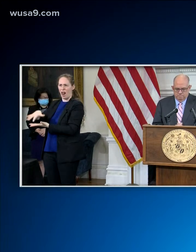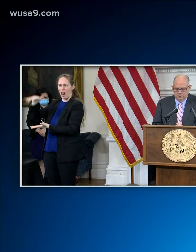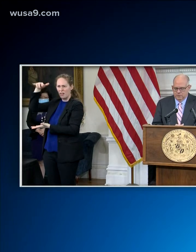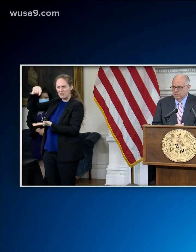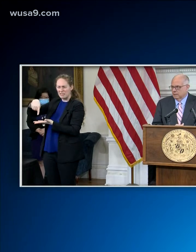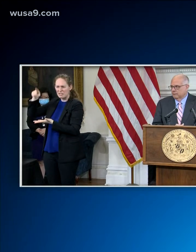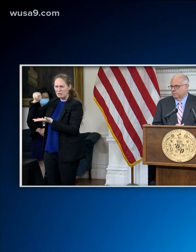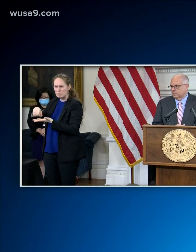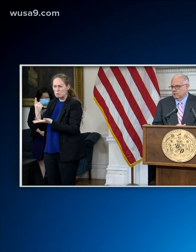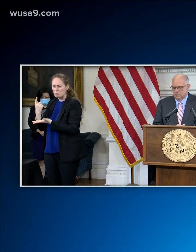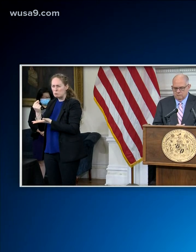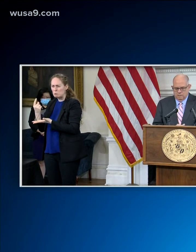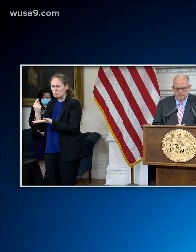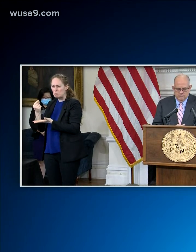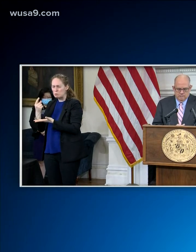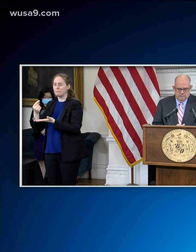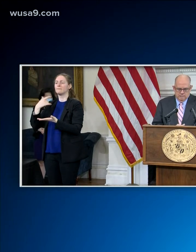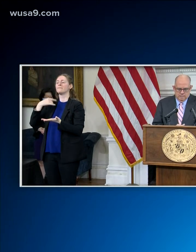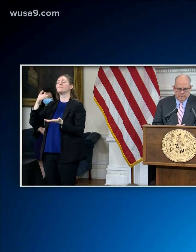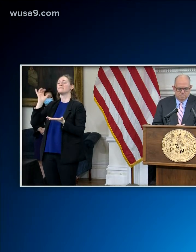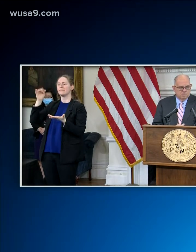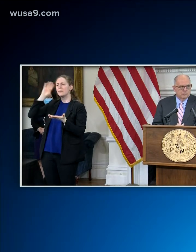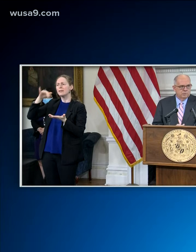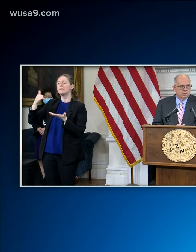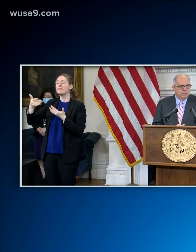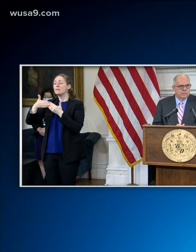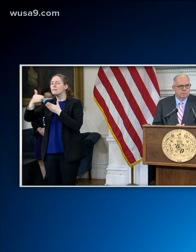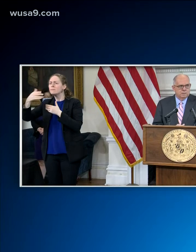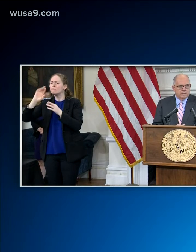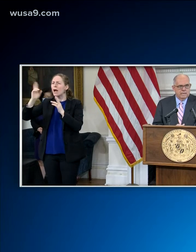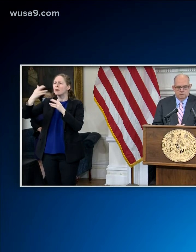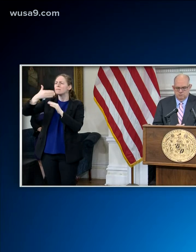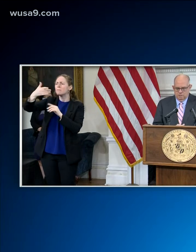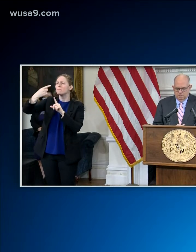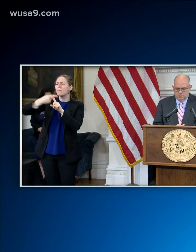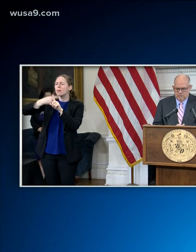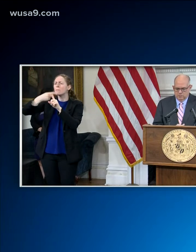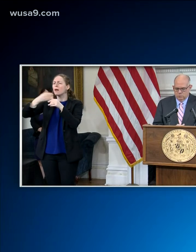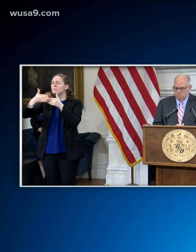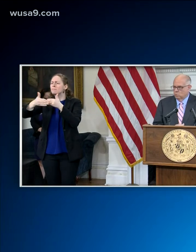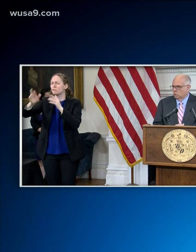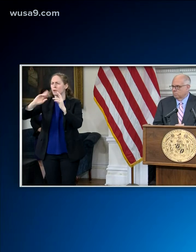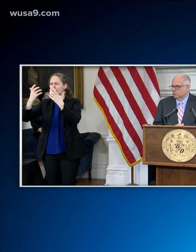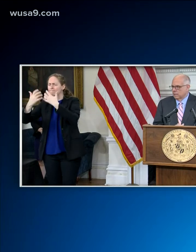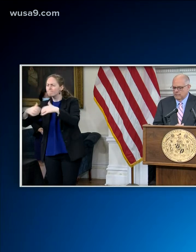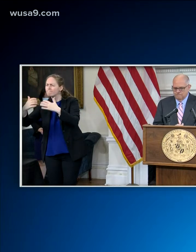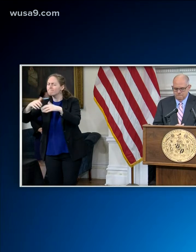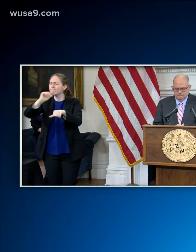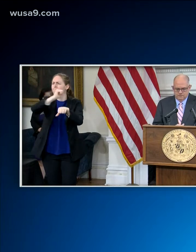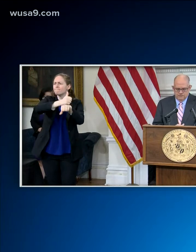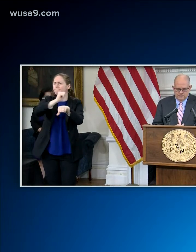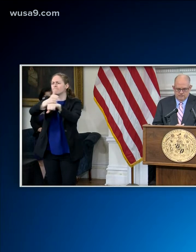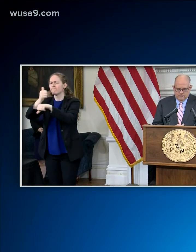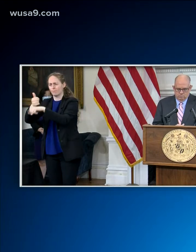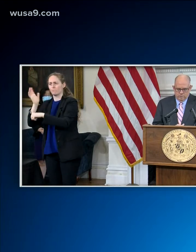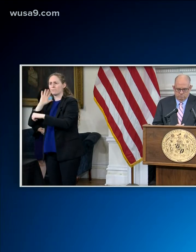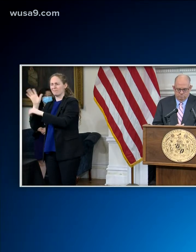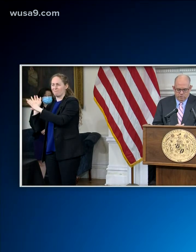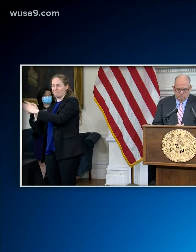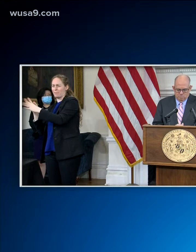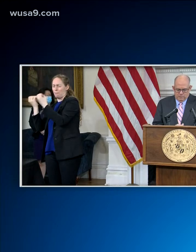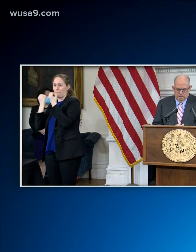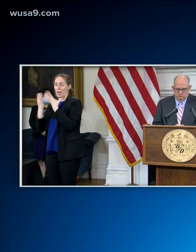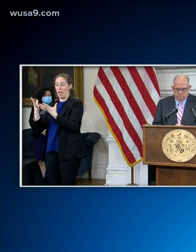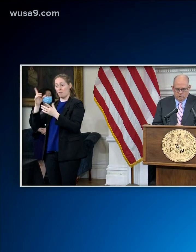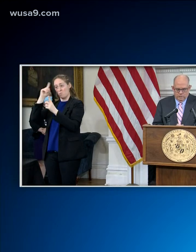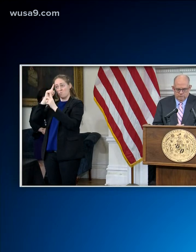months building an infrastructure capable of doing 100,000 shots or more per day, and we are